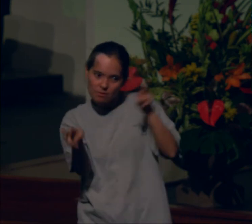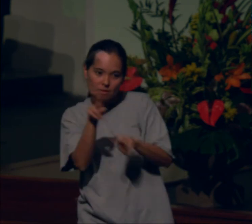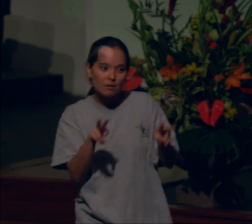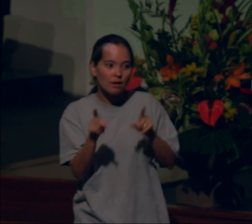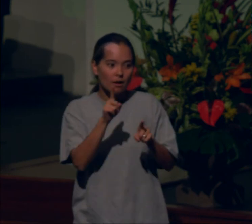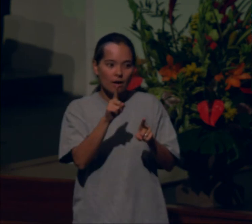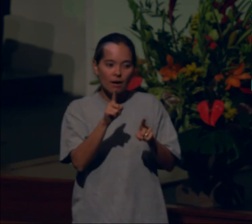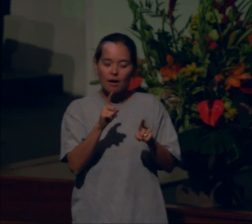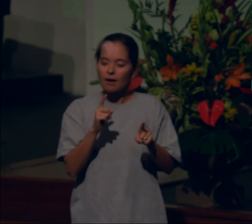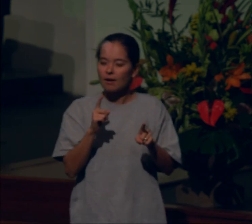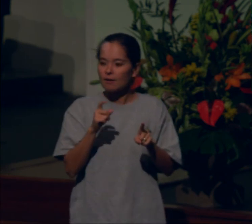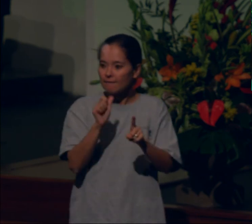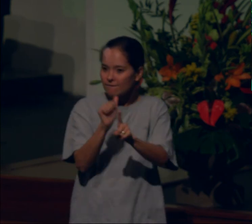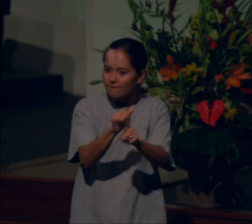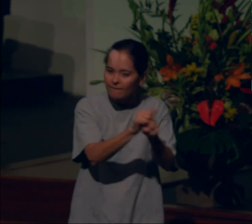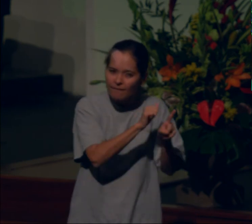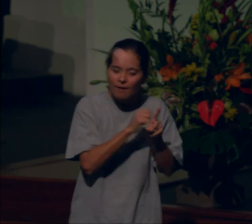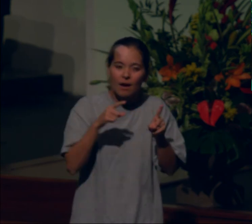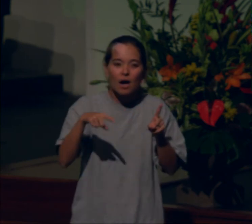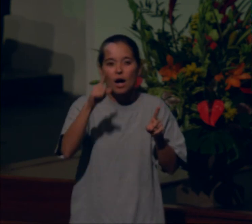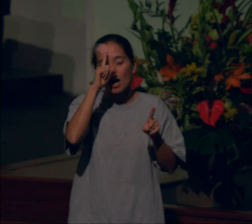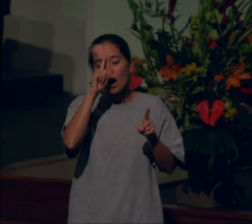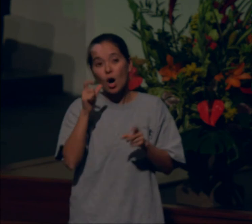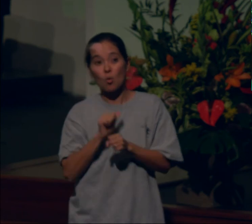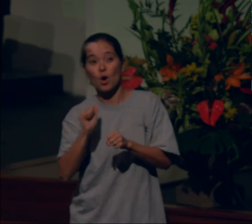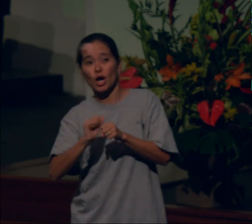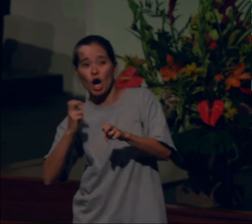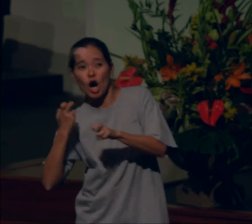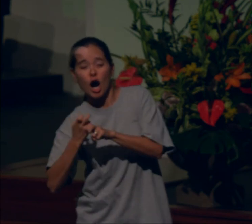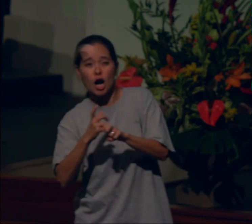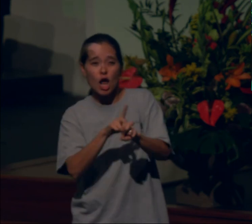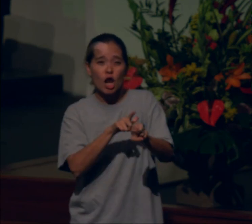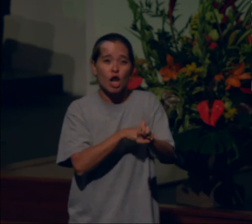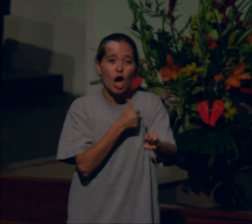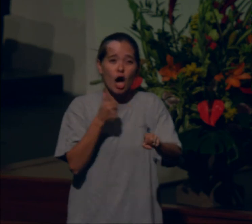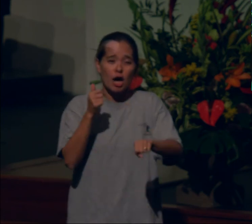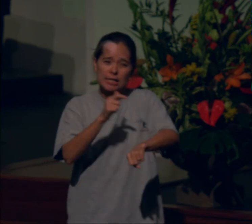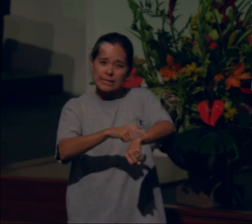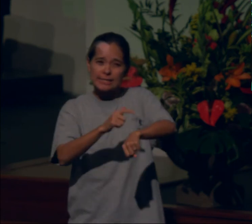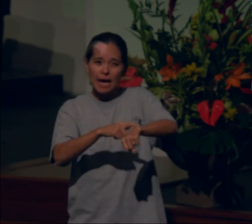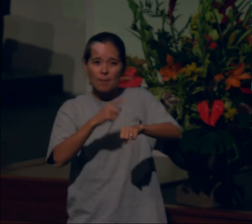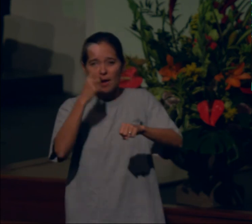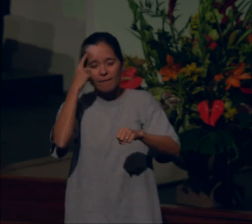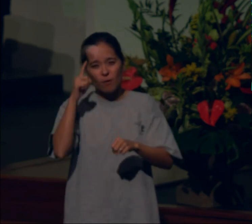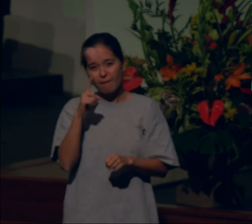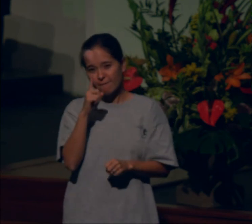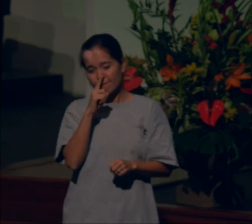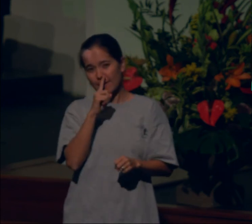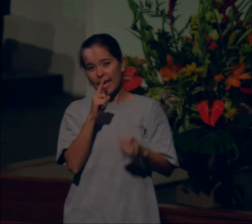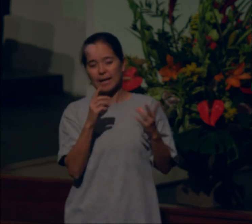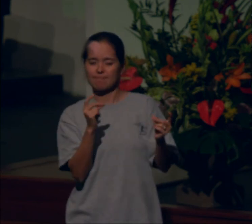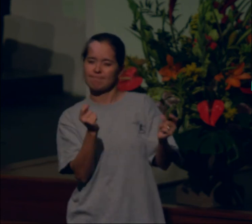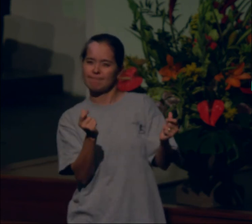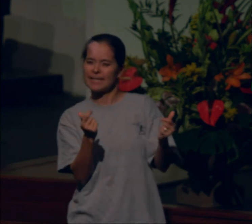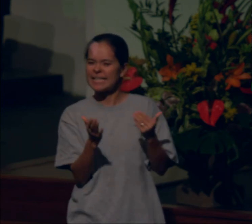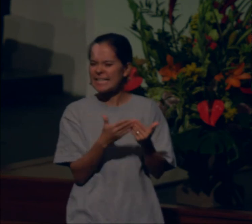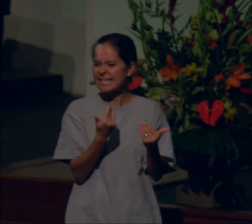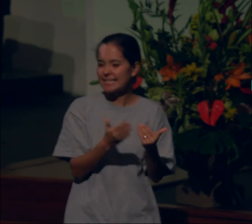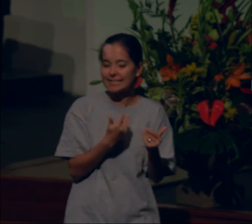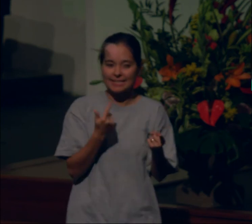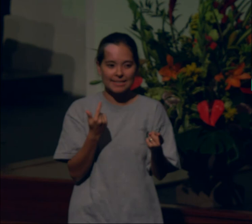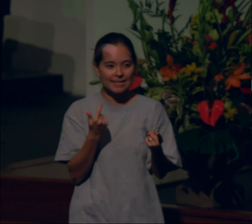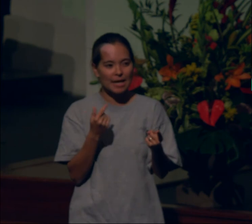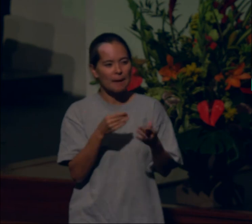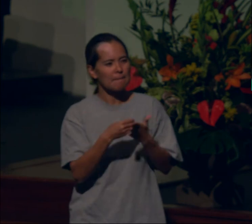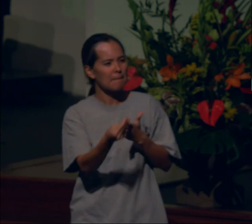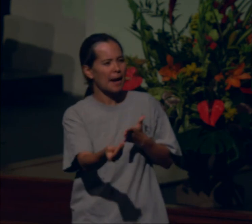I will tell you this, you don't have to work near as hard or long or pay near as much of a price for cubic zirconium as you do a diamond. I'll tell you that because